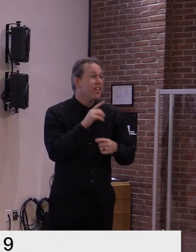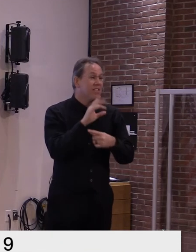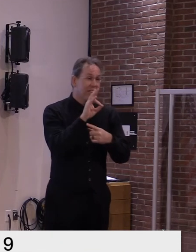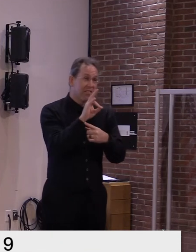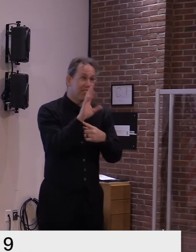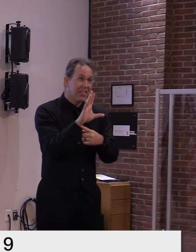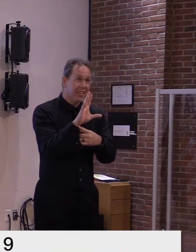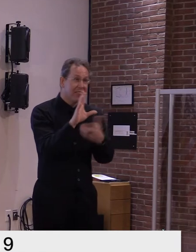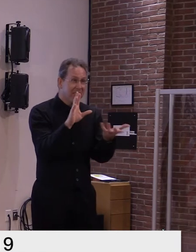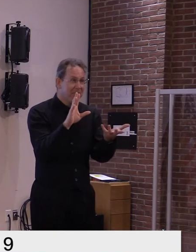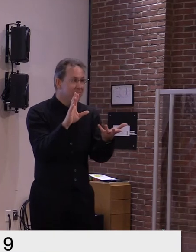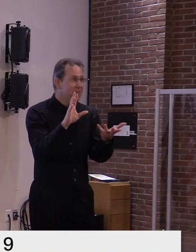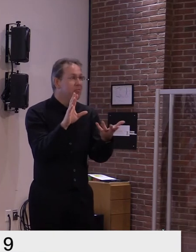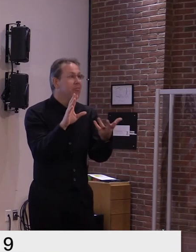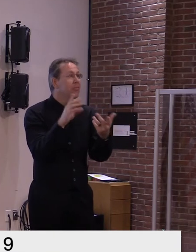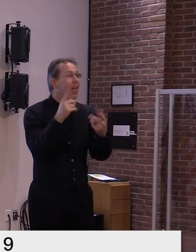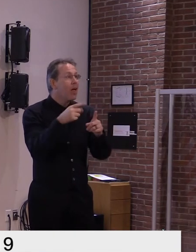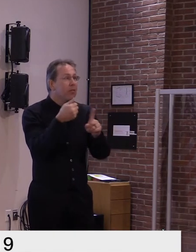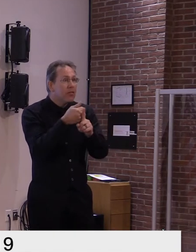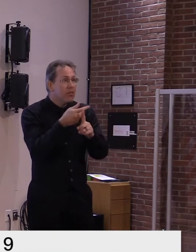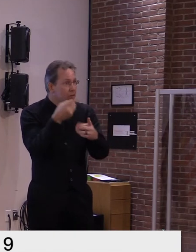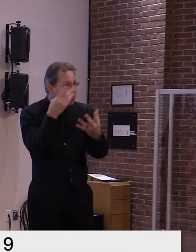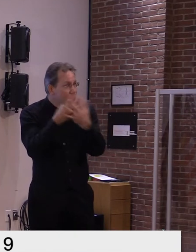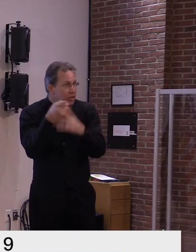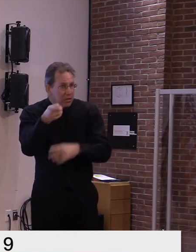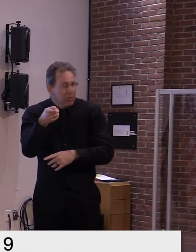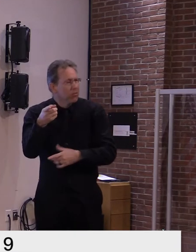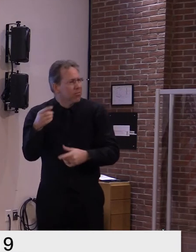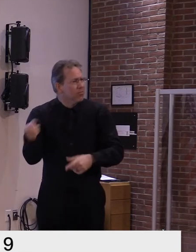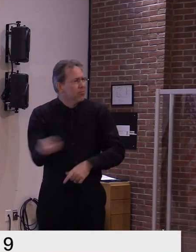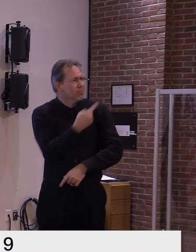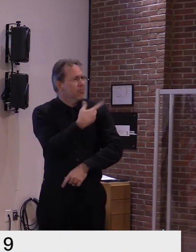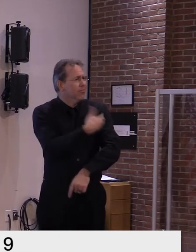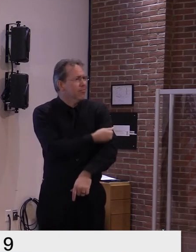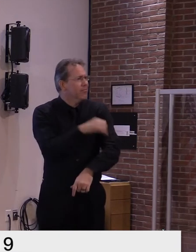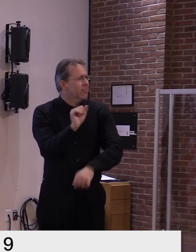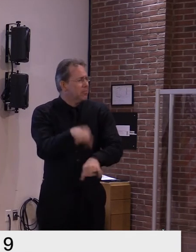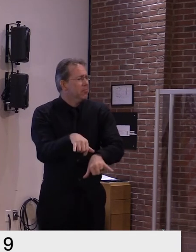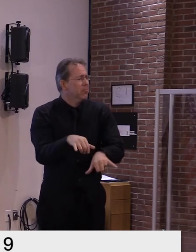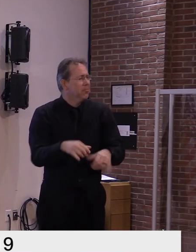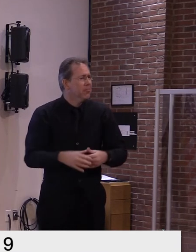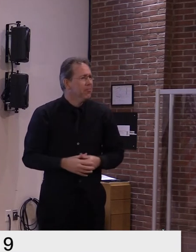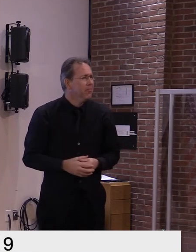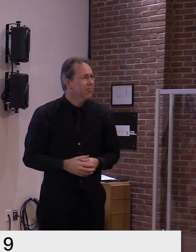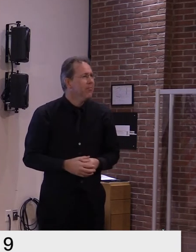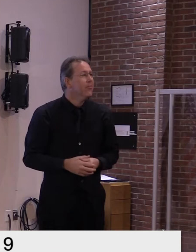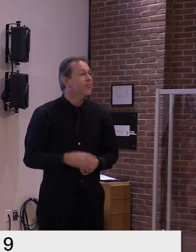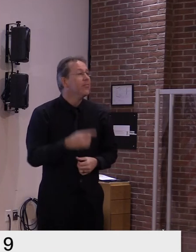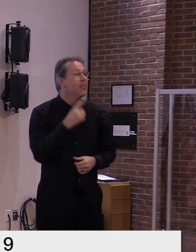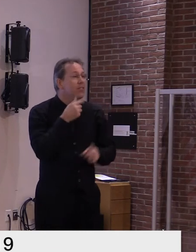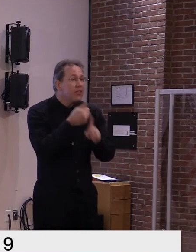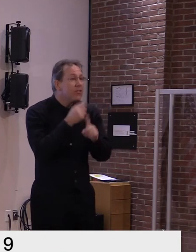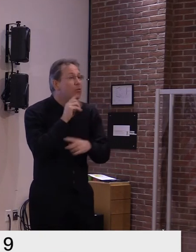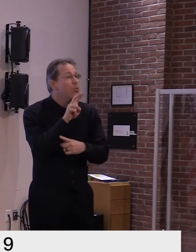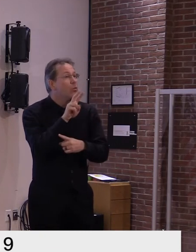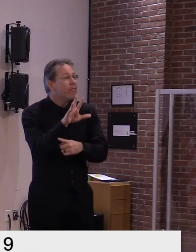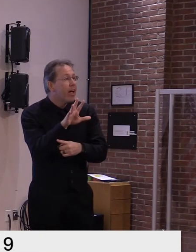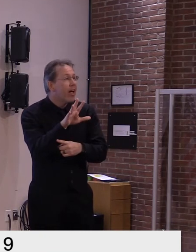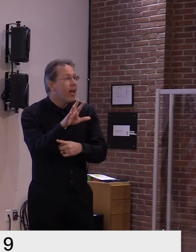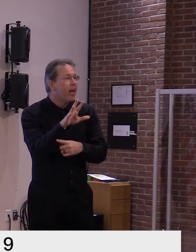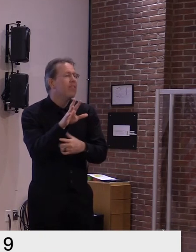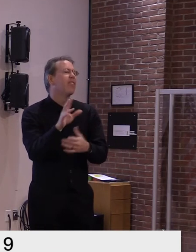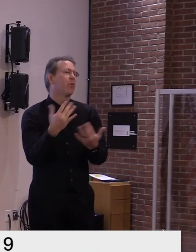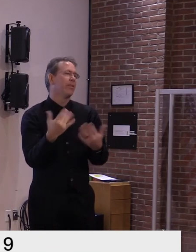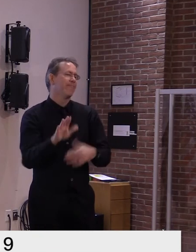get vaccinated. If you're 25 plus, you'll have to wait like everyone else so